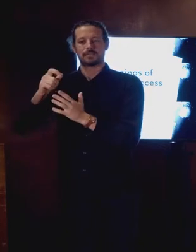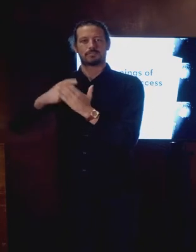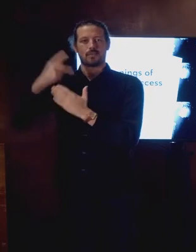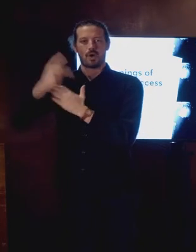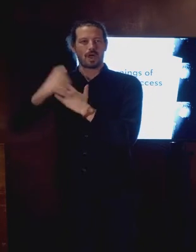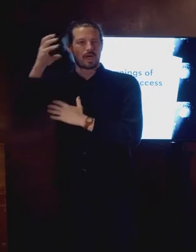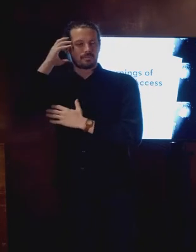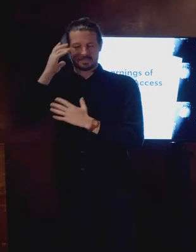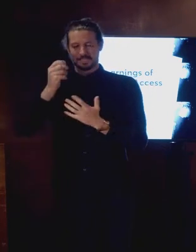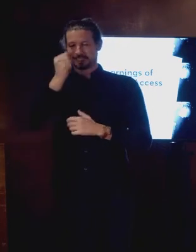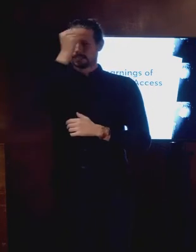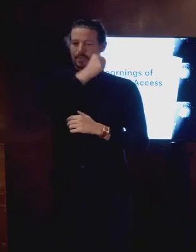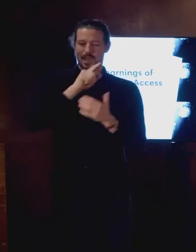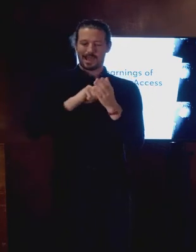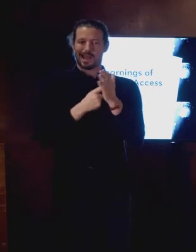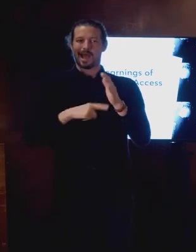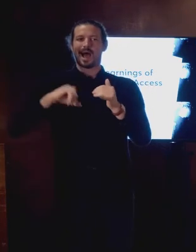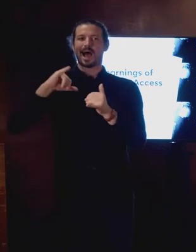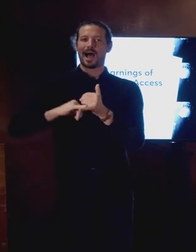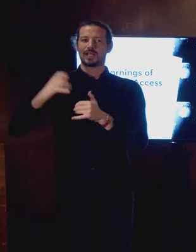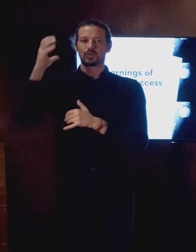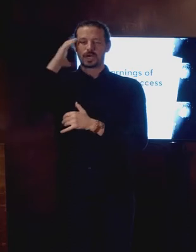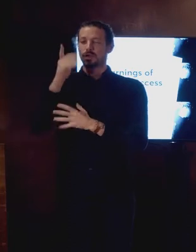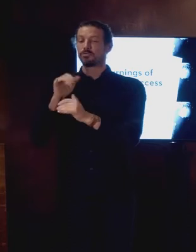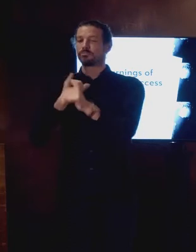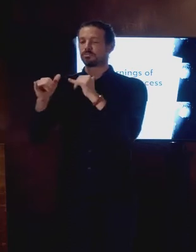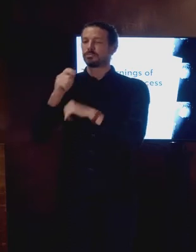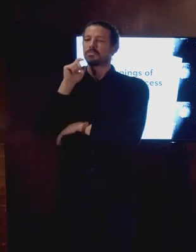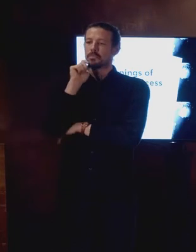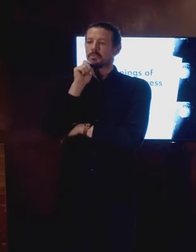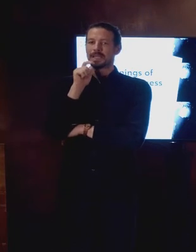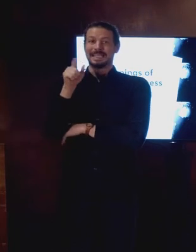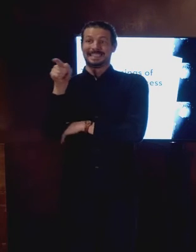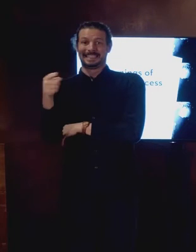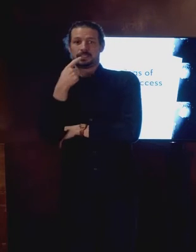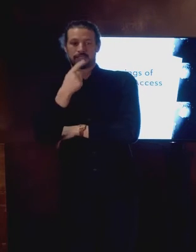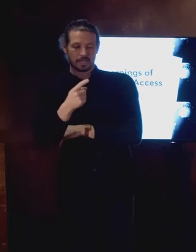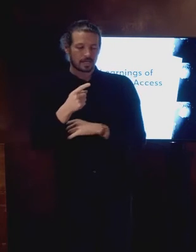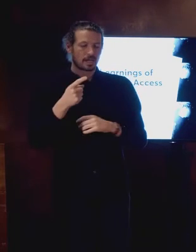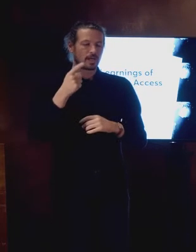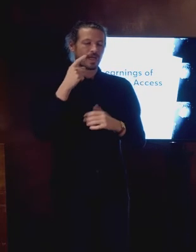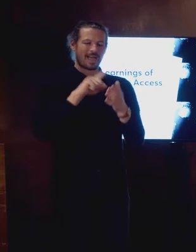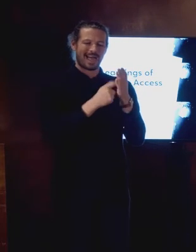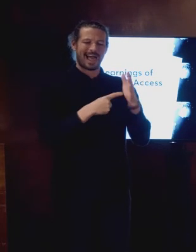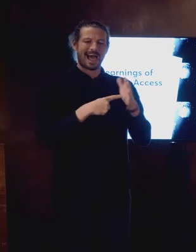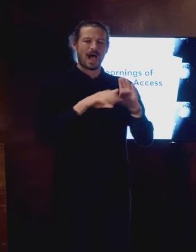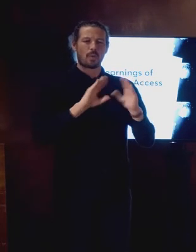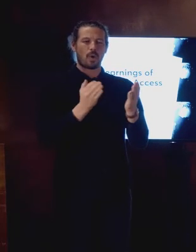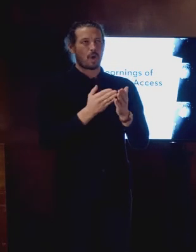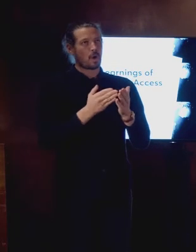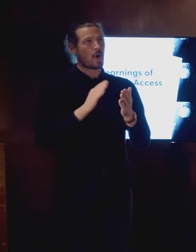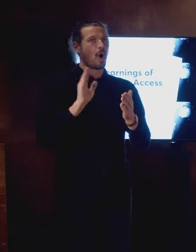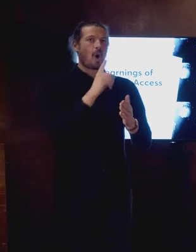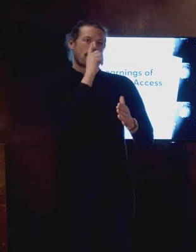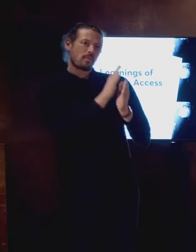Smart Arts, and she said about that, you know, we always think about in the arts that we're so open